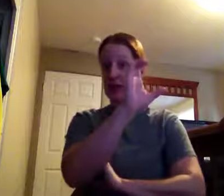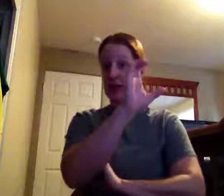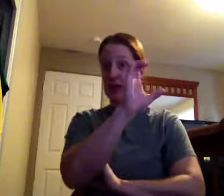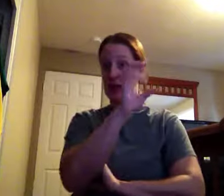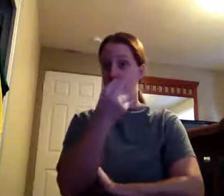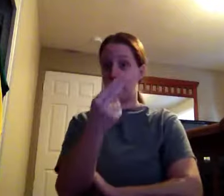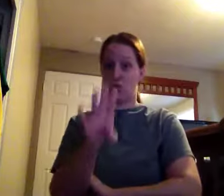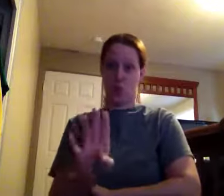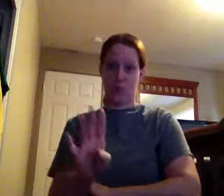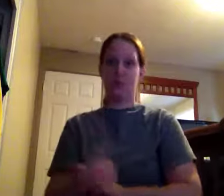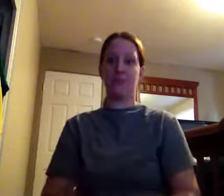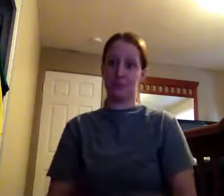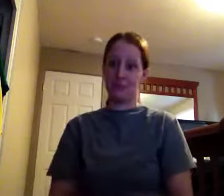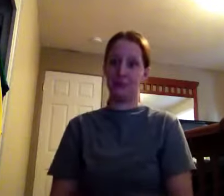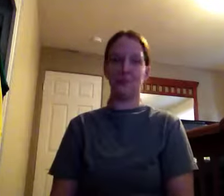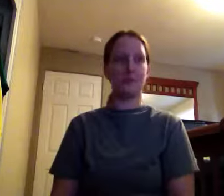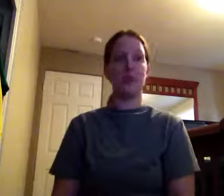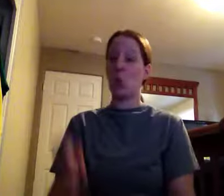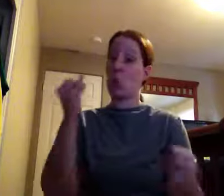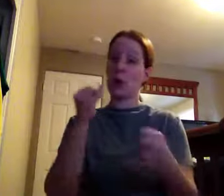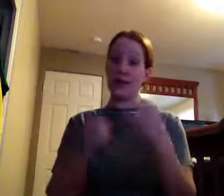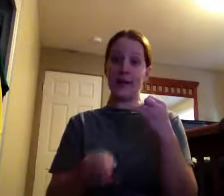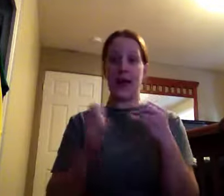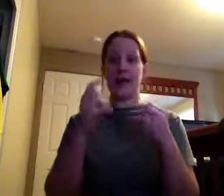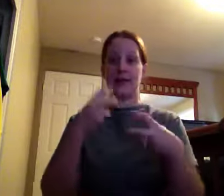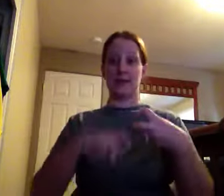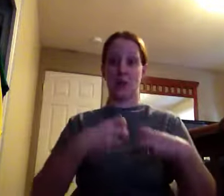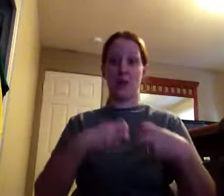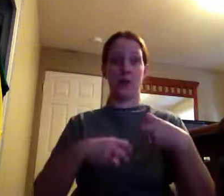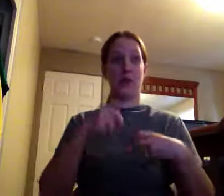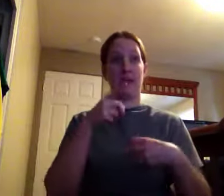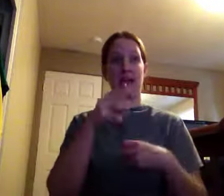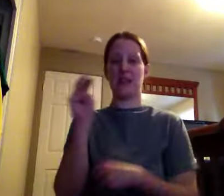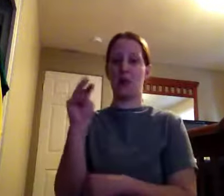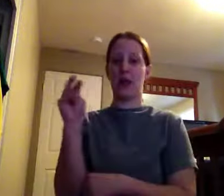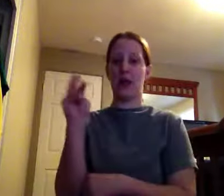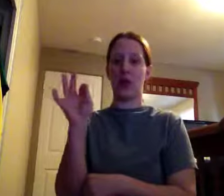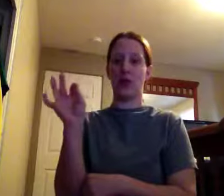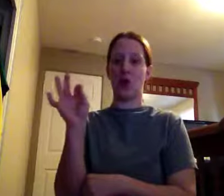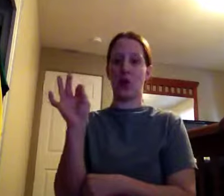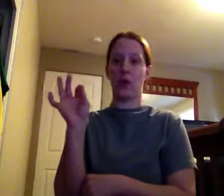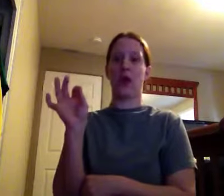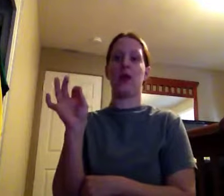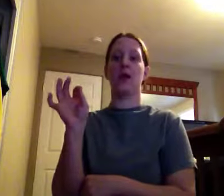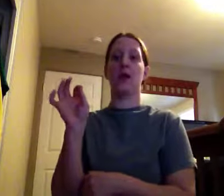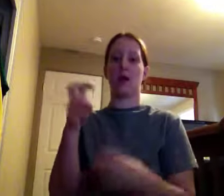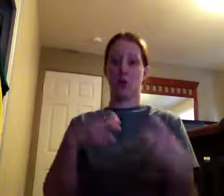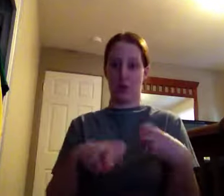One last problem. And this problem is a molecular formula problem. Because if you look at it, it